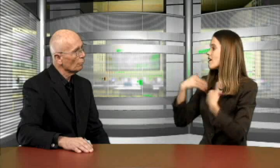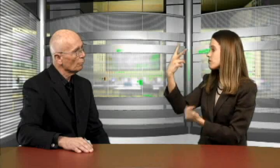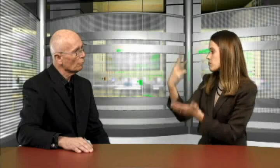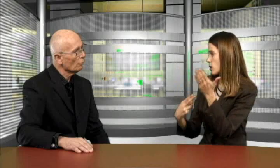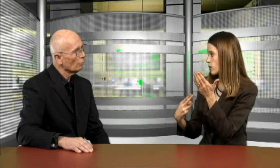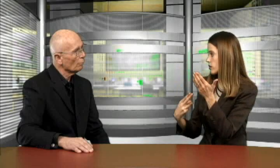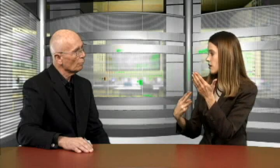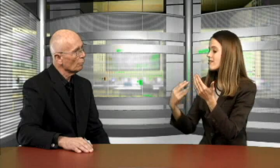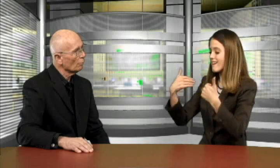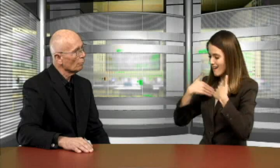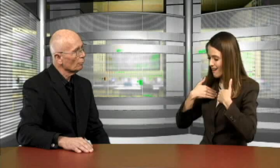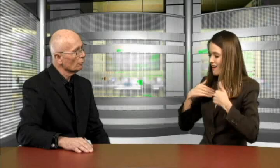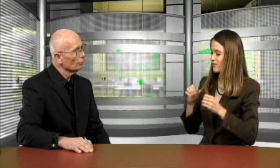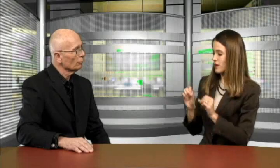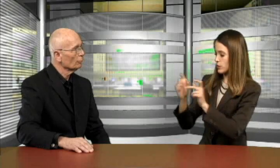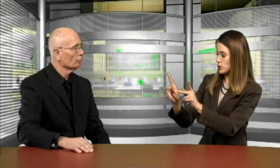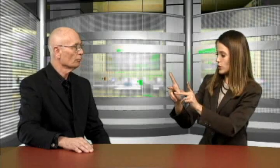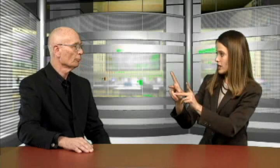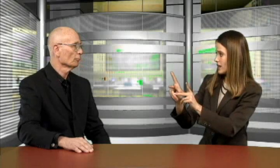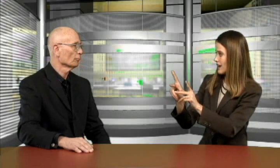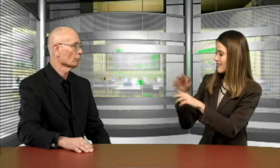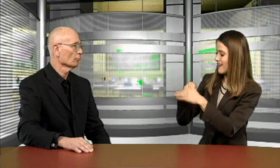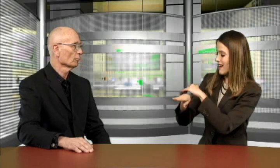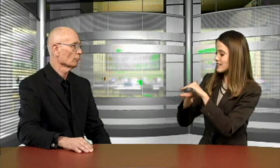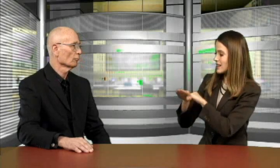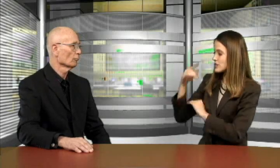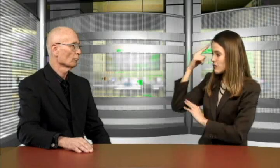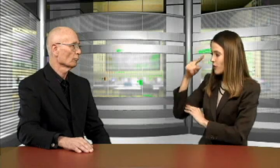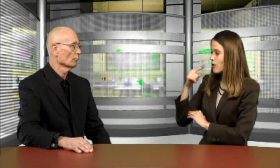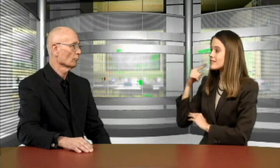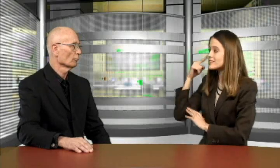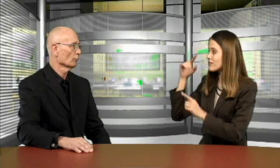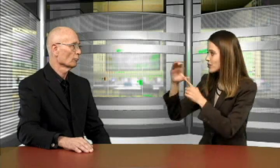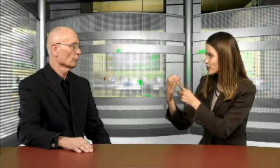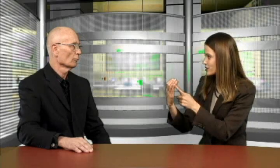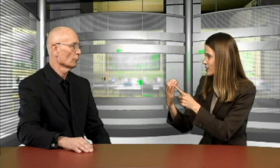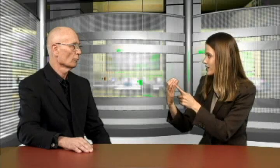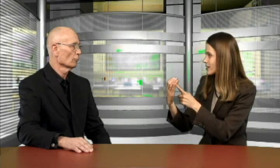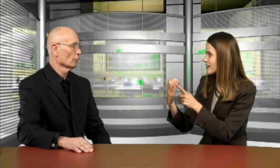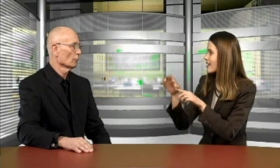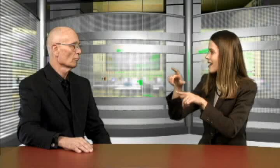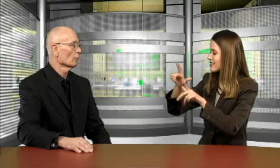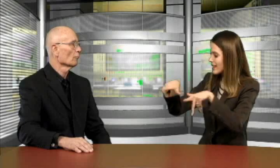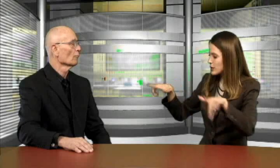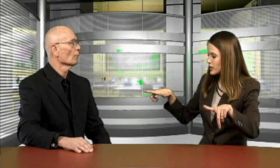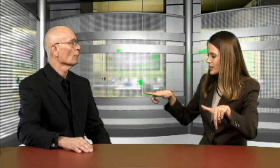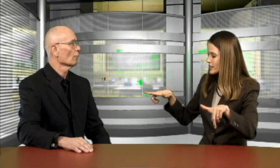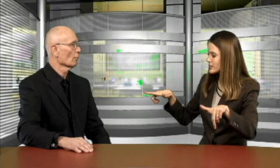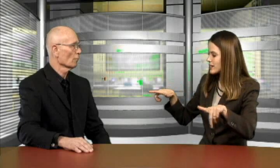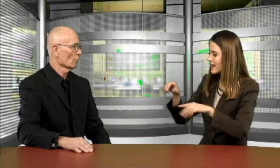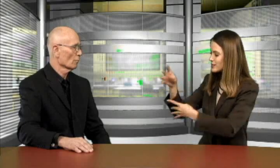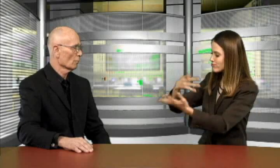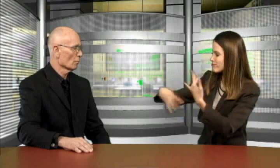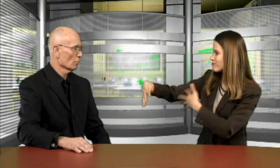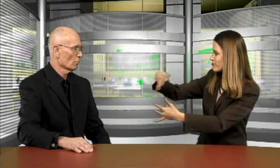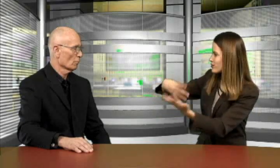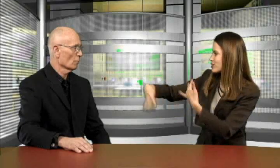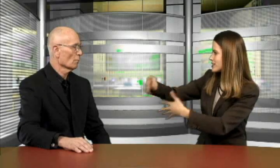blend the both together. So the children are giving exposure to both worlds. They have access to deaf culture and the language and